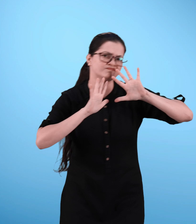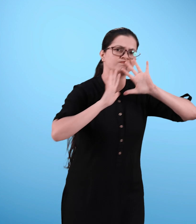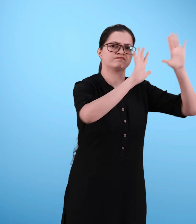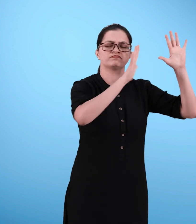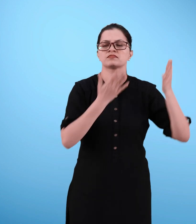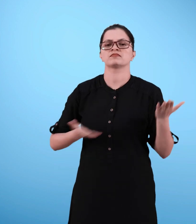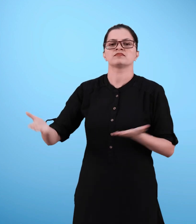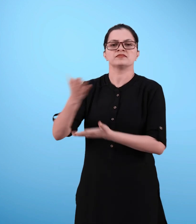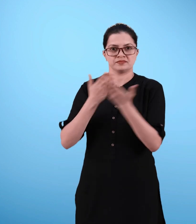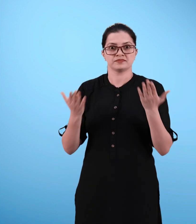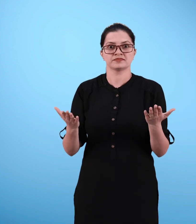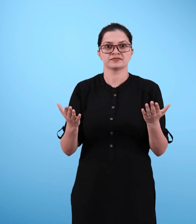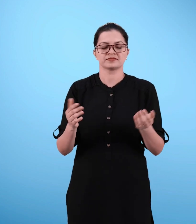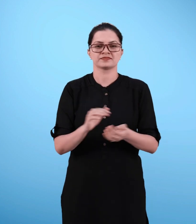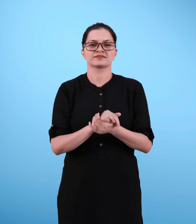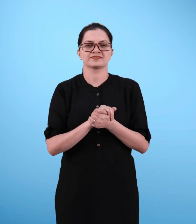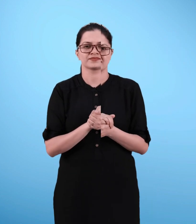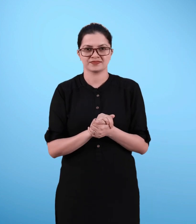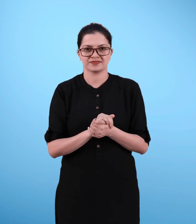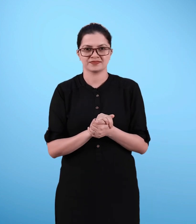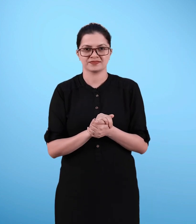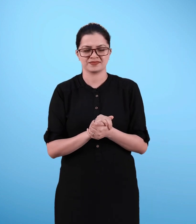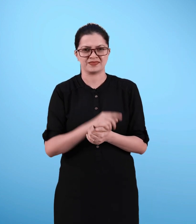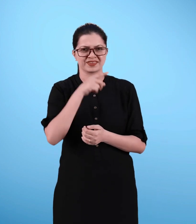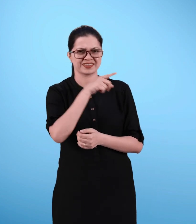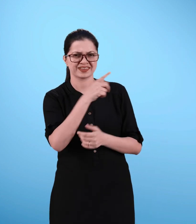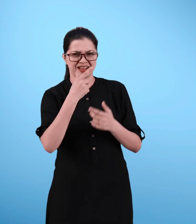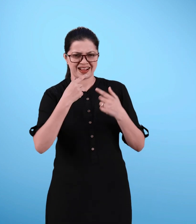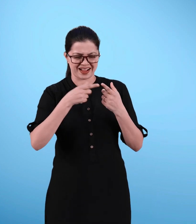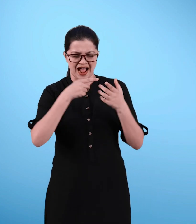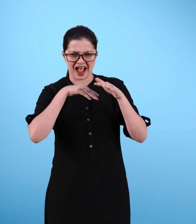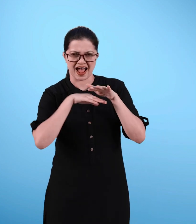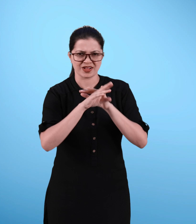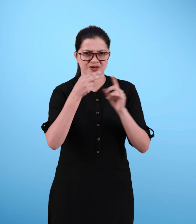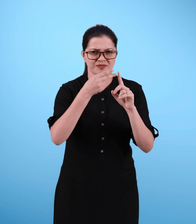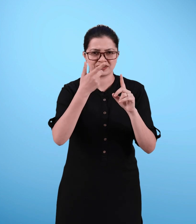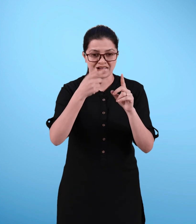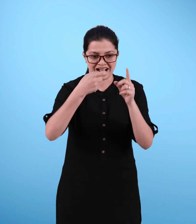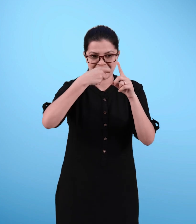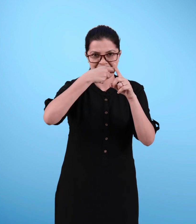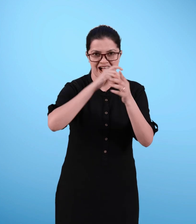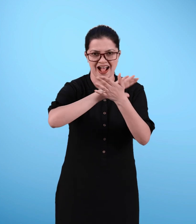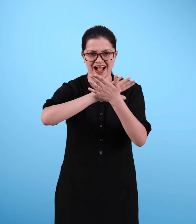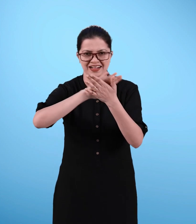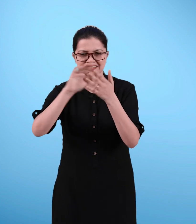Start. To popularize and promote To popularize and promote khadi,